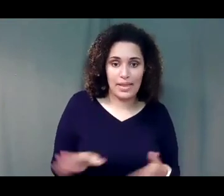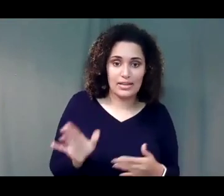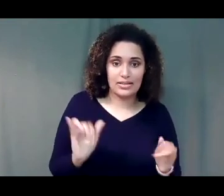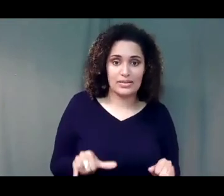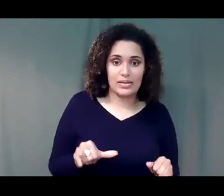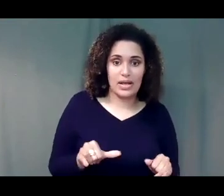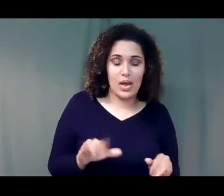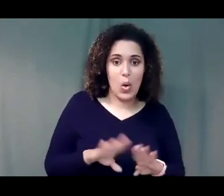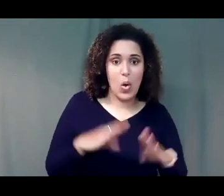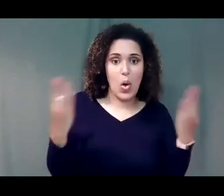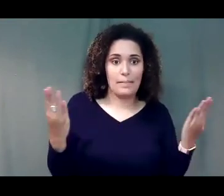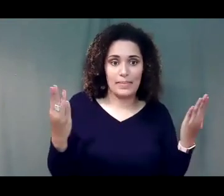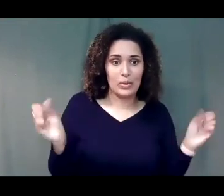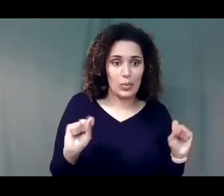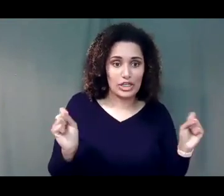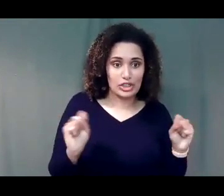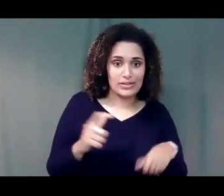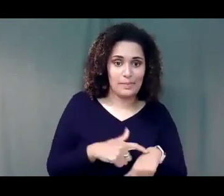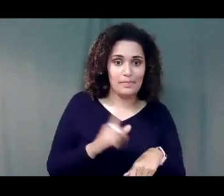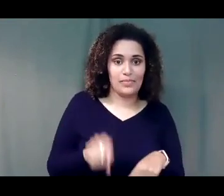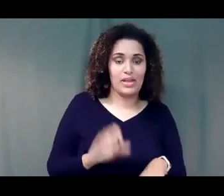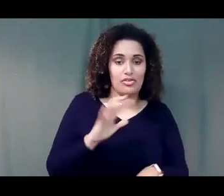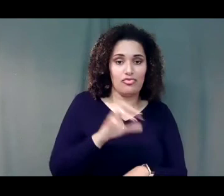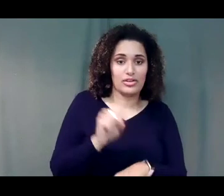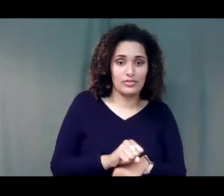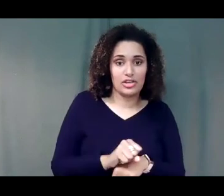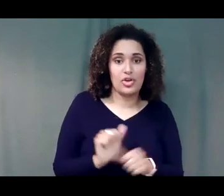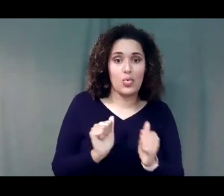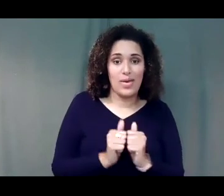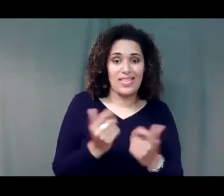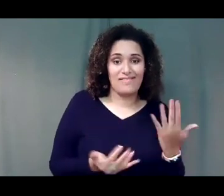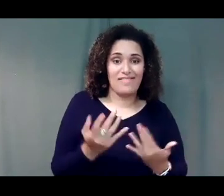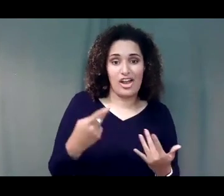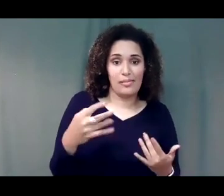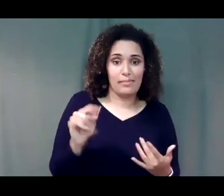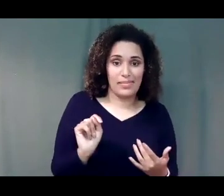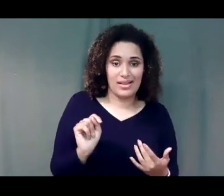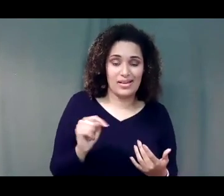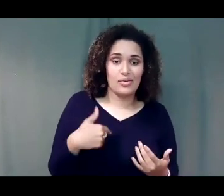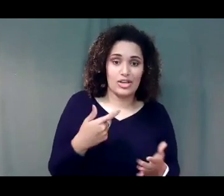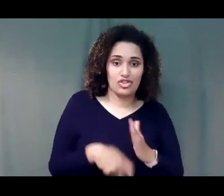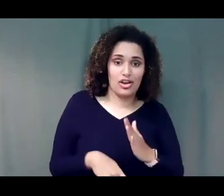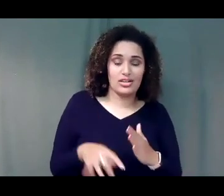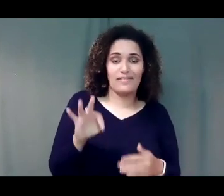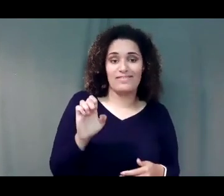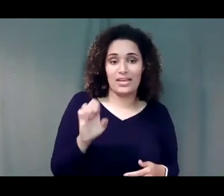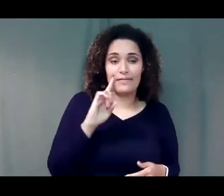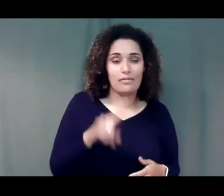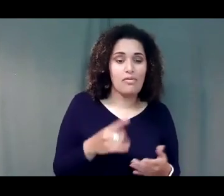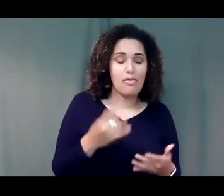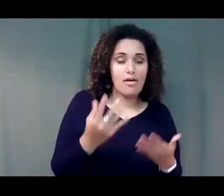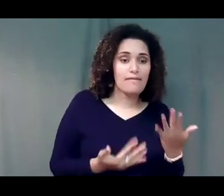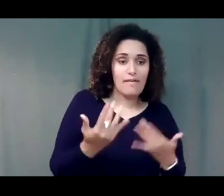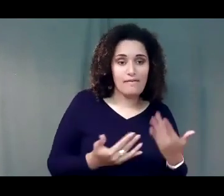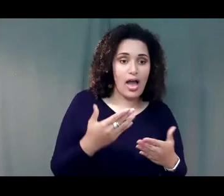winter. You can make a reservation with a fire pit. We do charge a fee for firewood. So it's $20